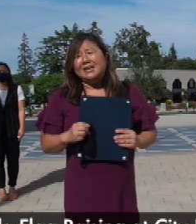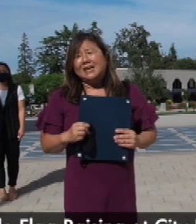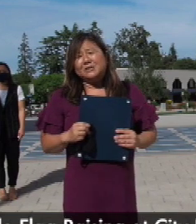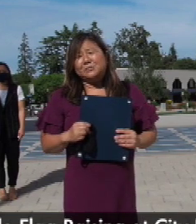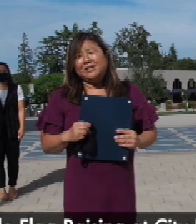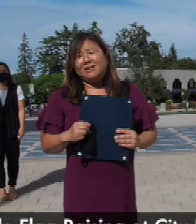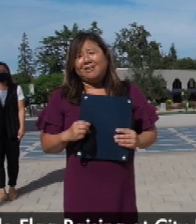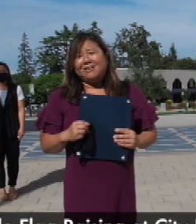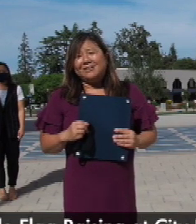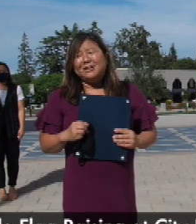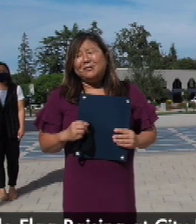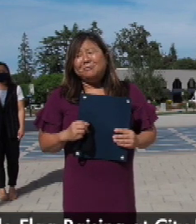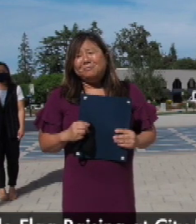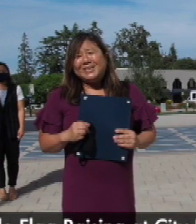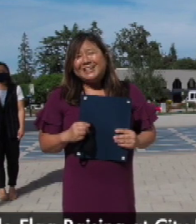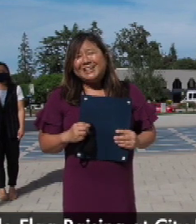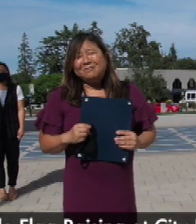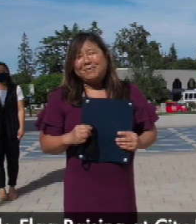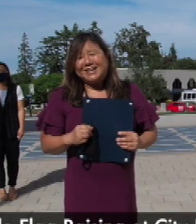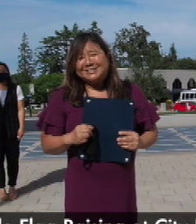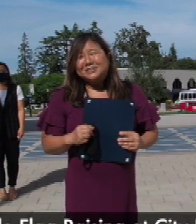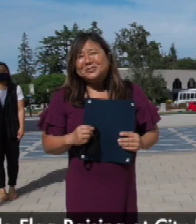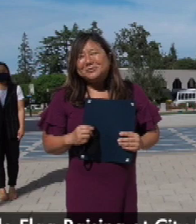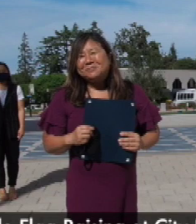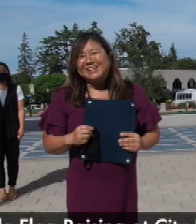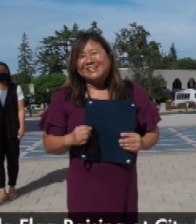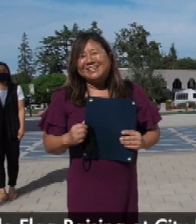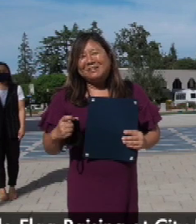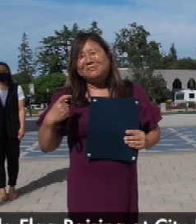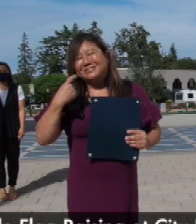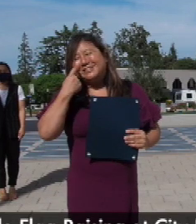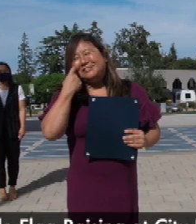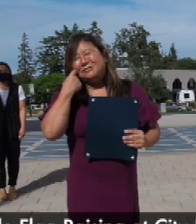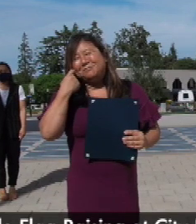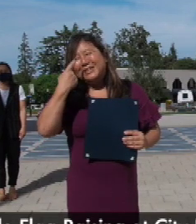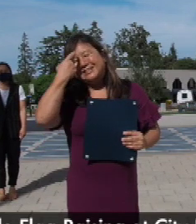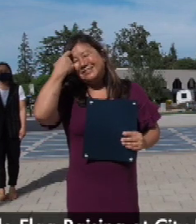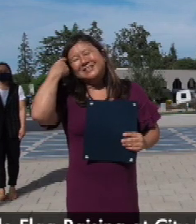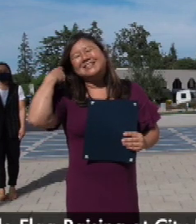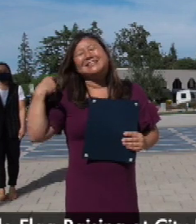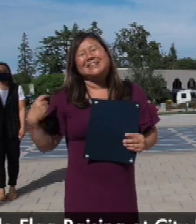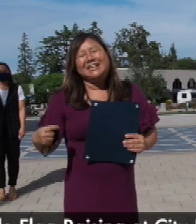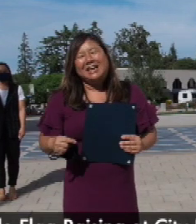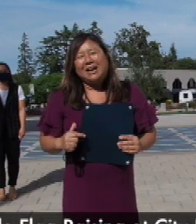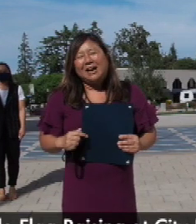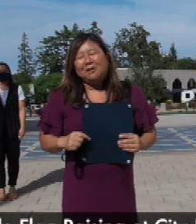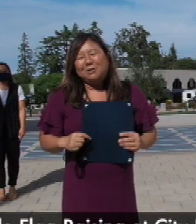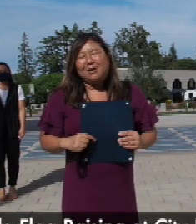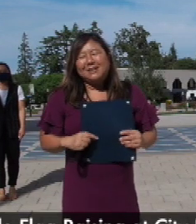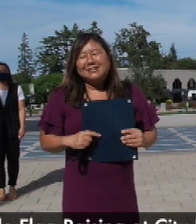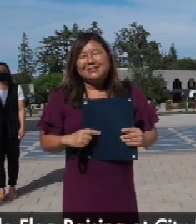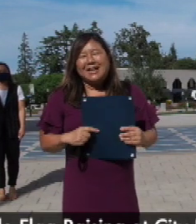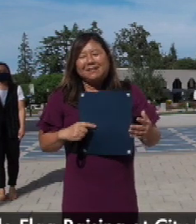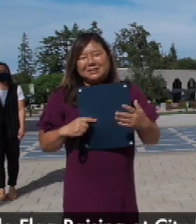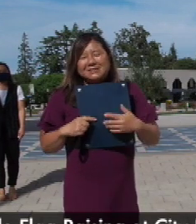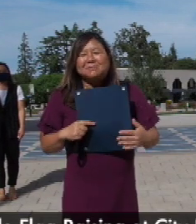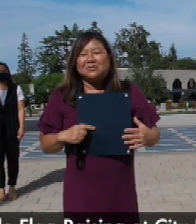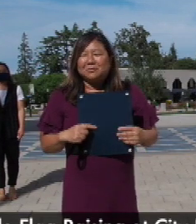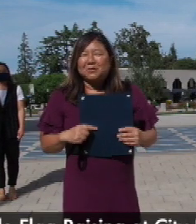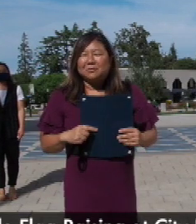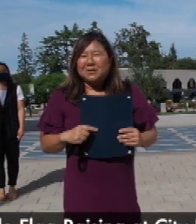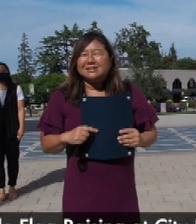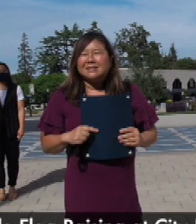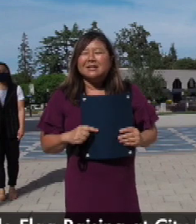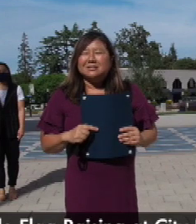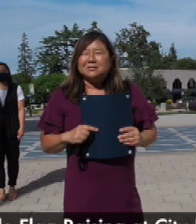but as we are meeting by Zoom and unable to meet physically, we wanted to have this